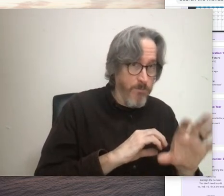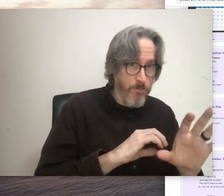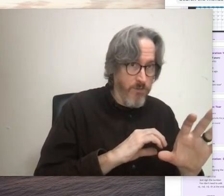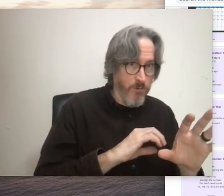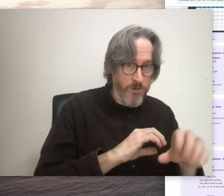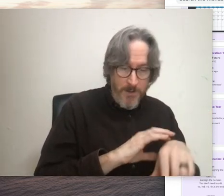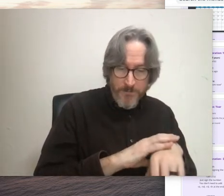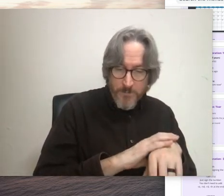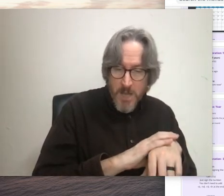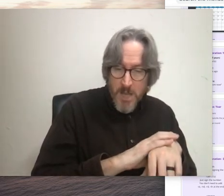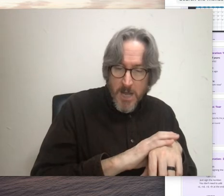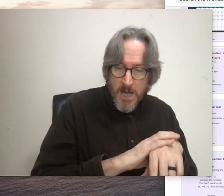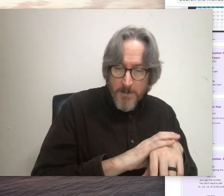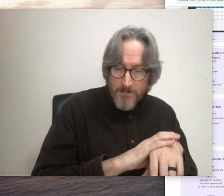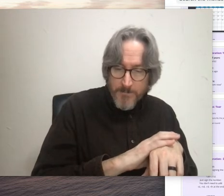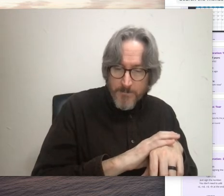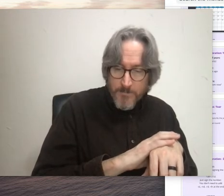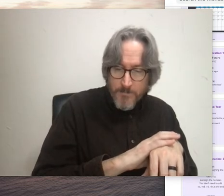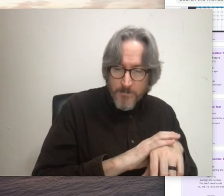I'm thrilled about.